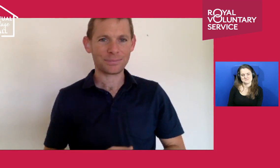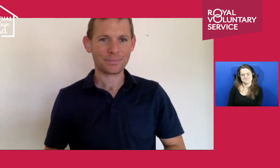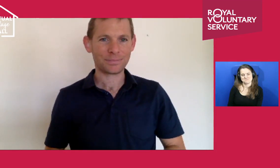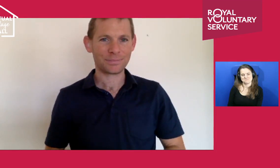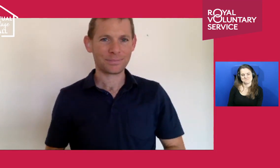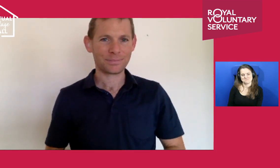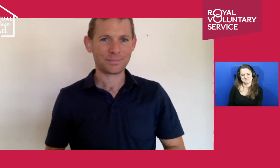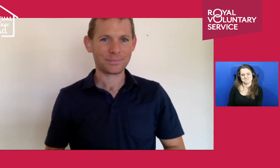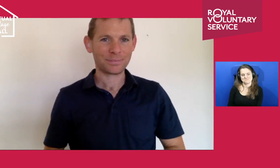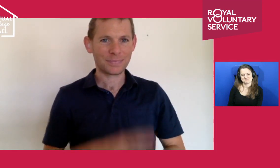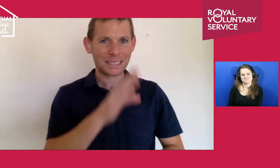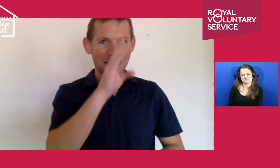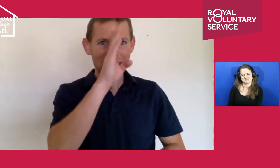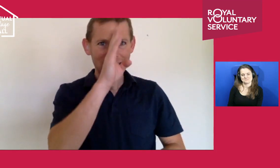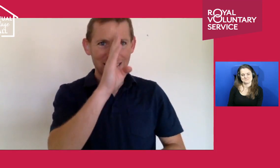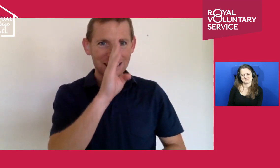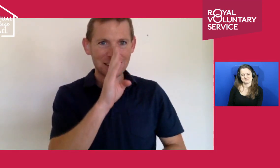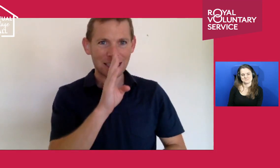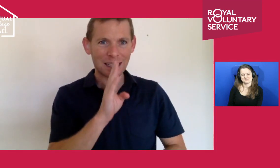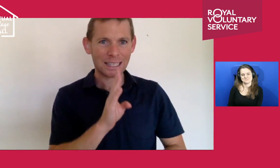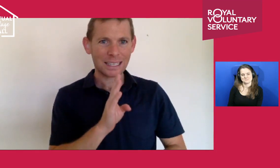Sad.